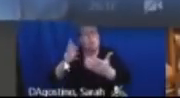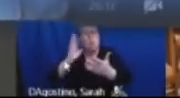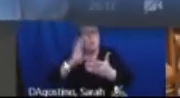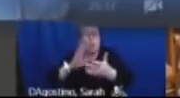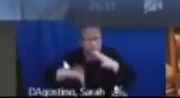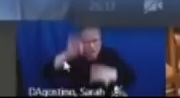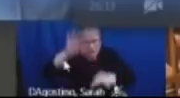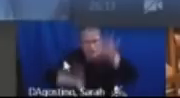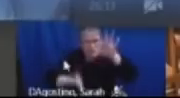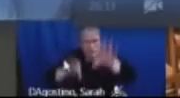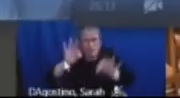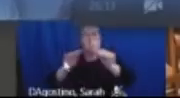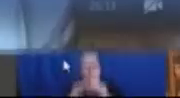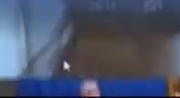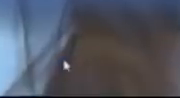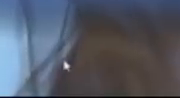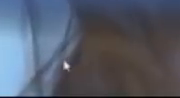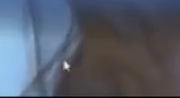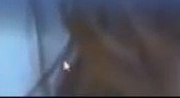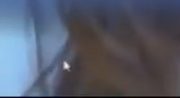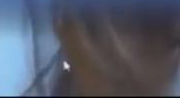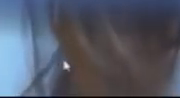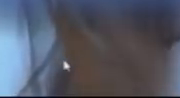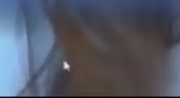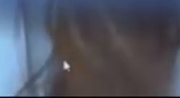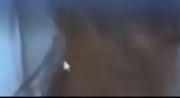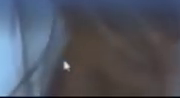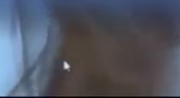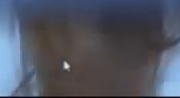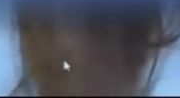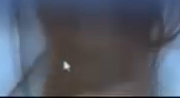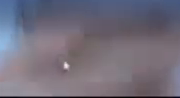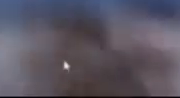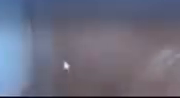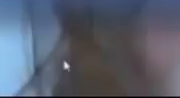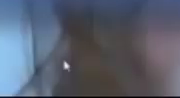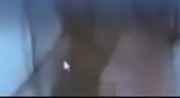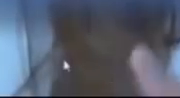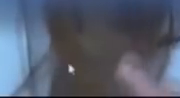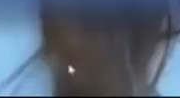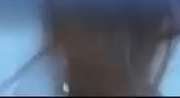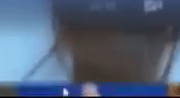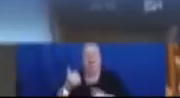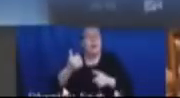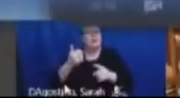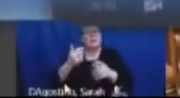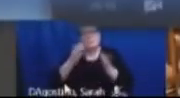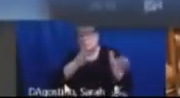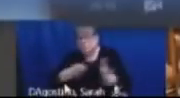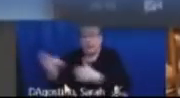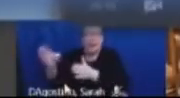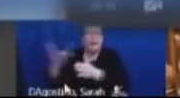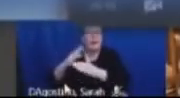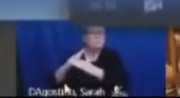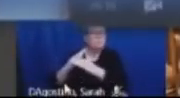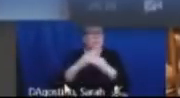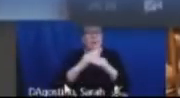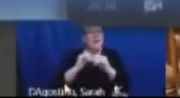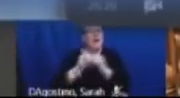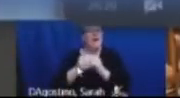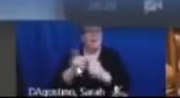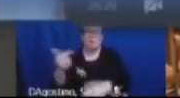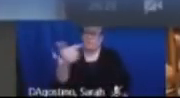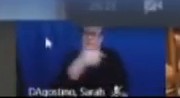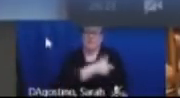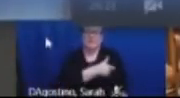the governor mentioned, our vaccines are really our best strategy, hand in hand with all of the protective measures that